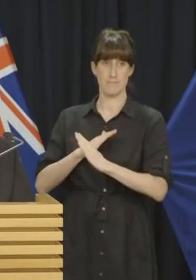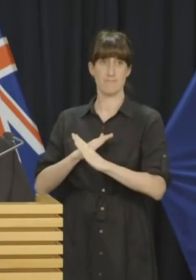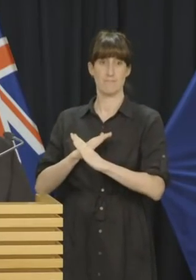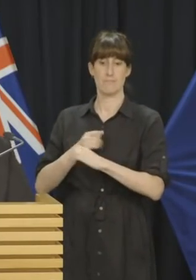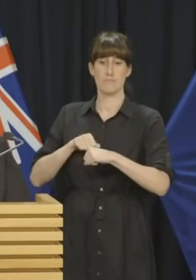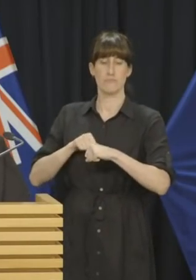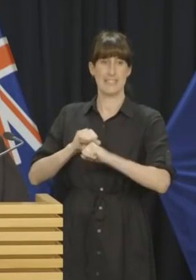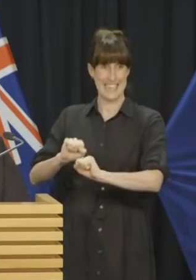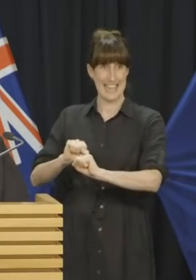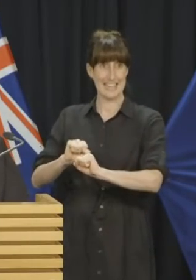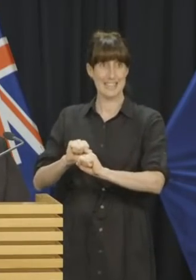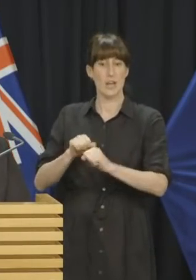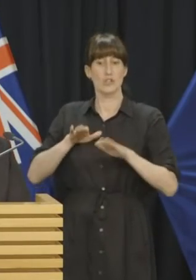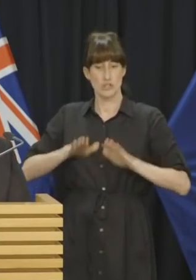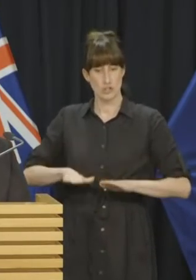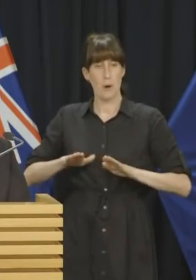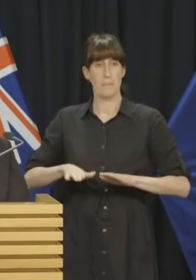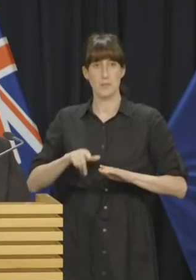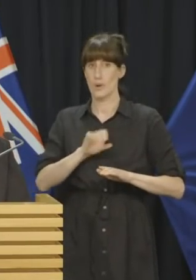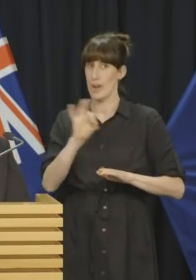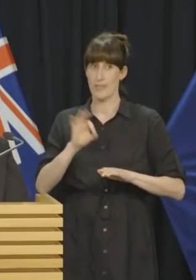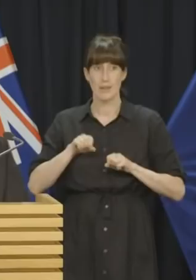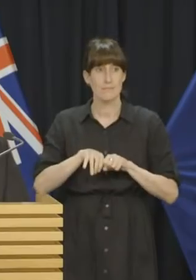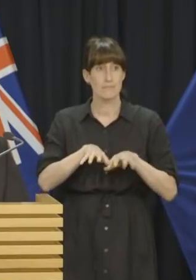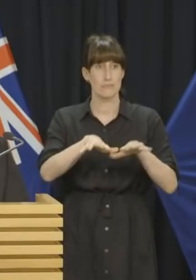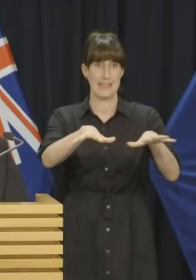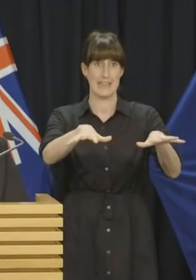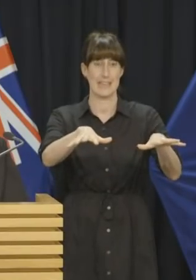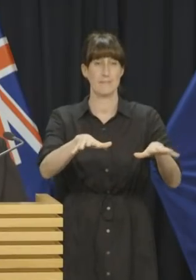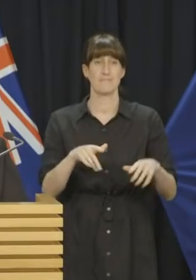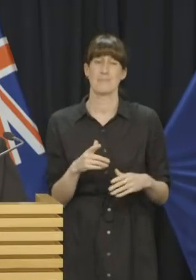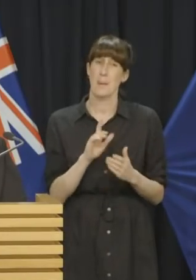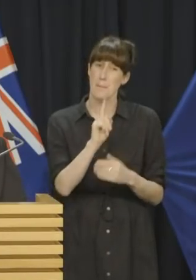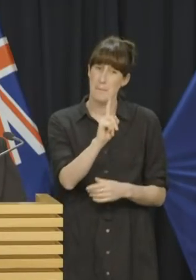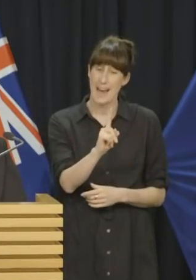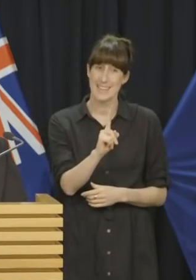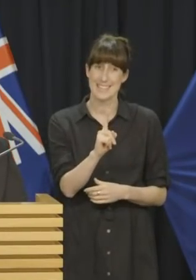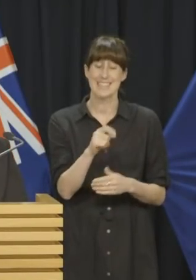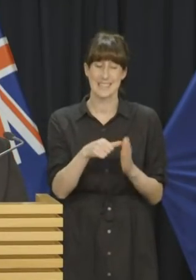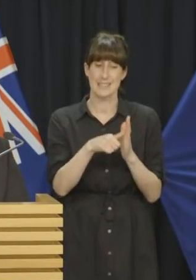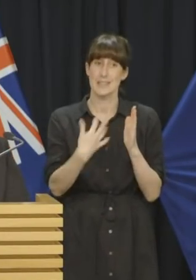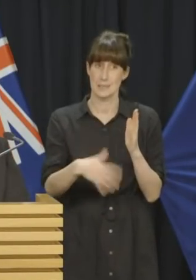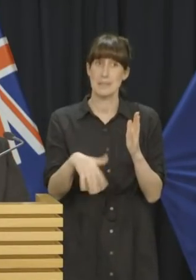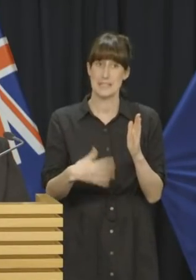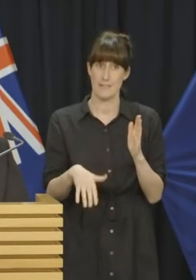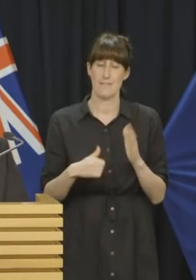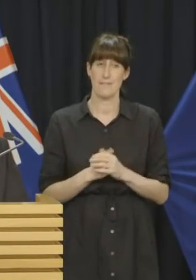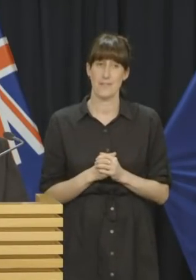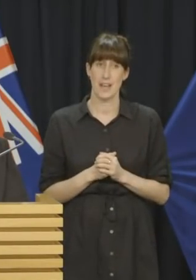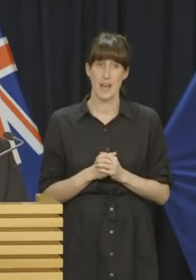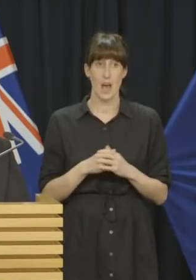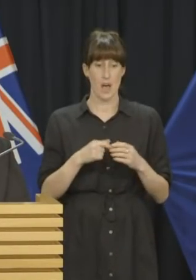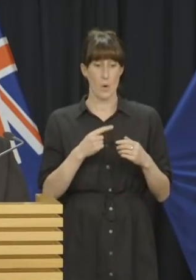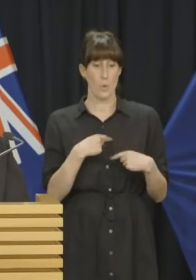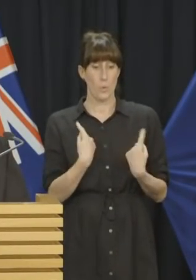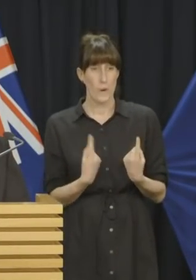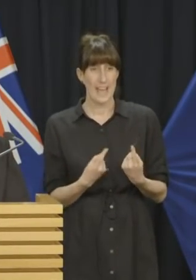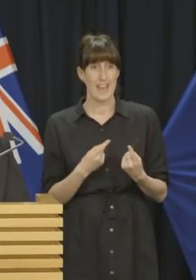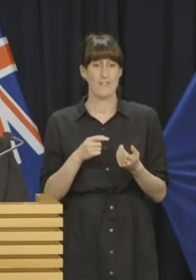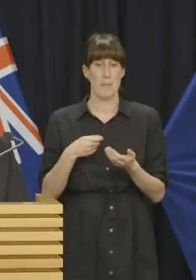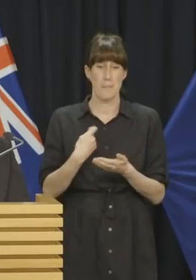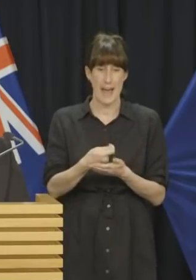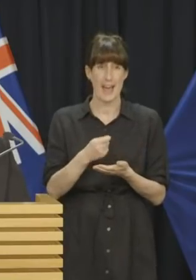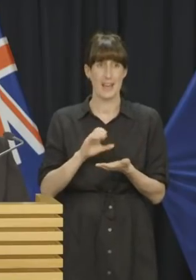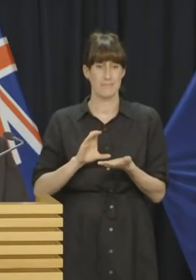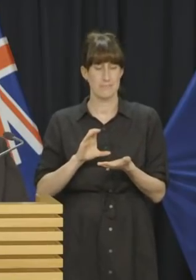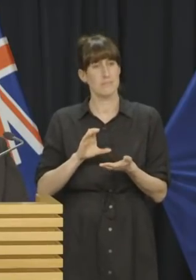has had a considerable financial cost. We have so far set aside nearly $500 million to